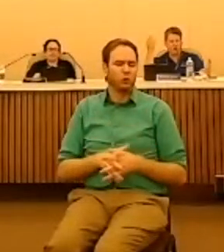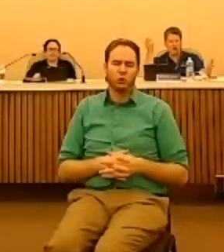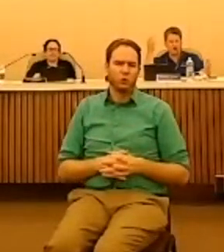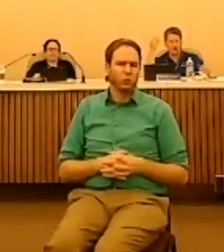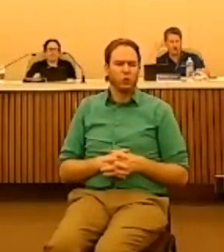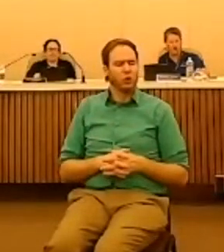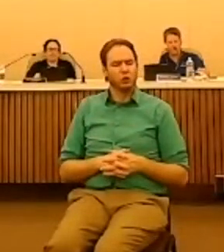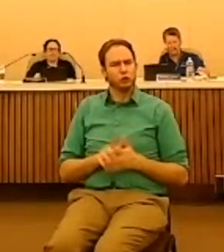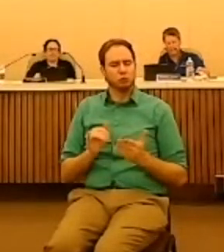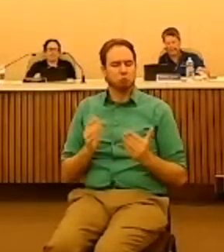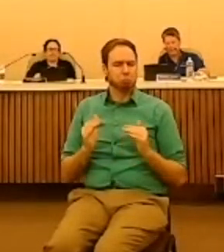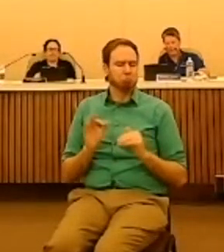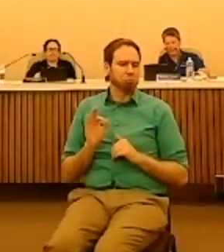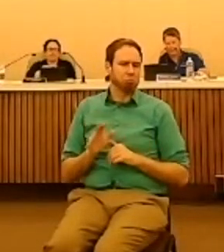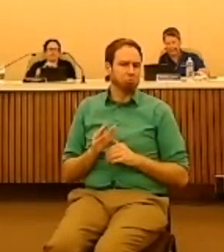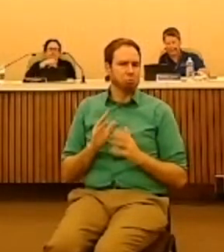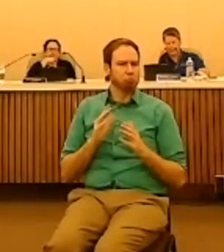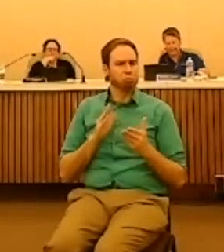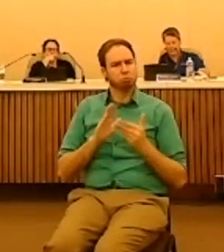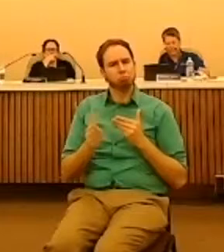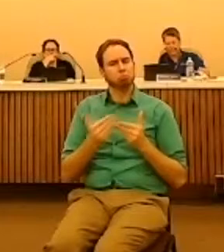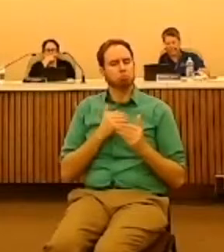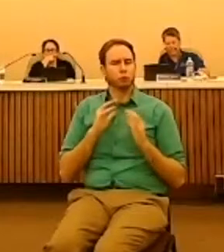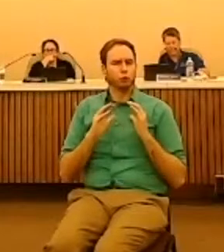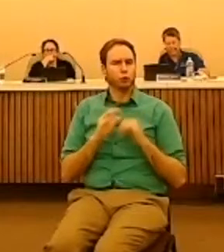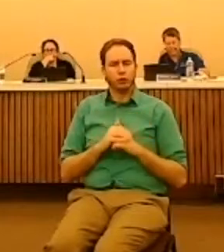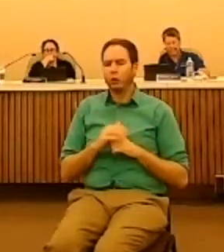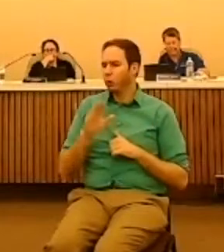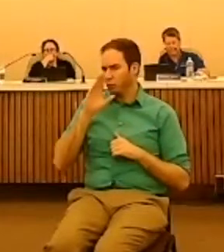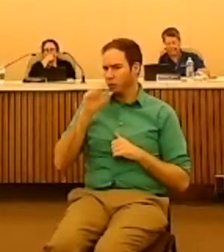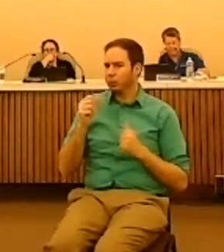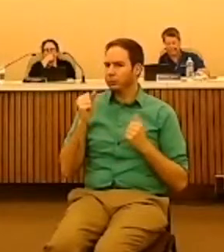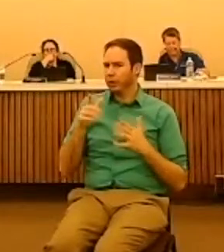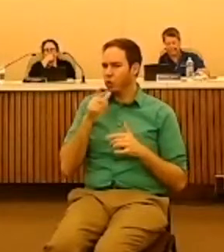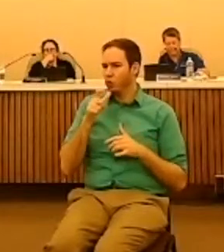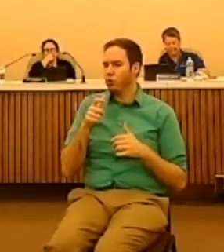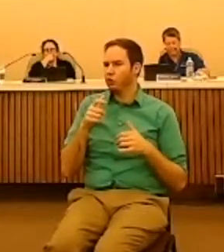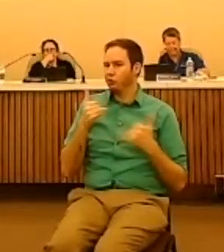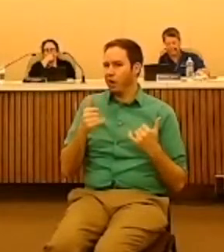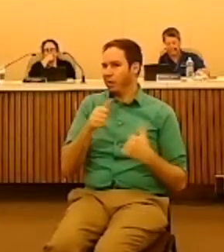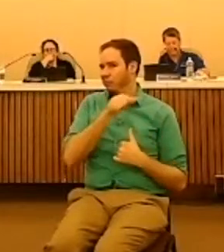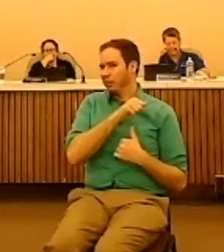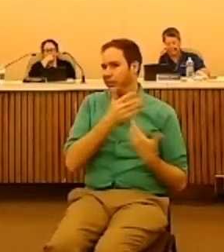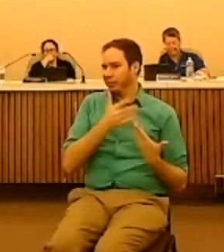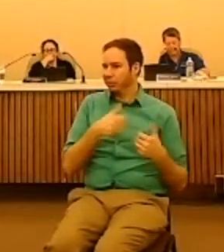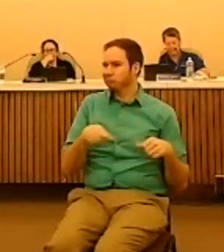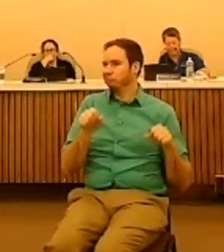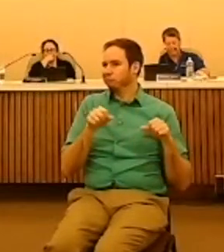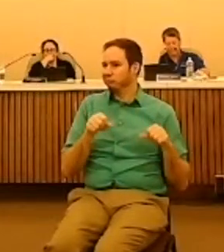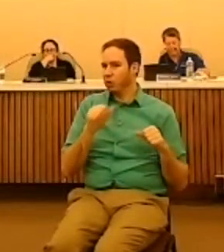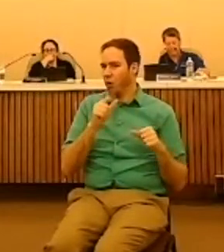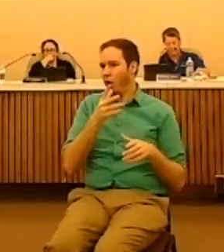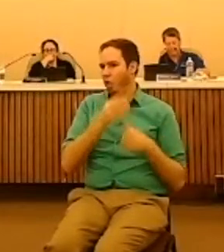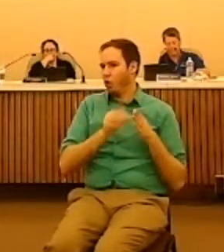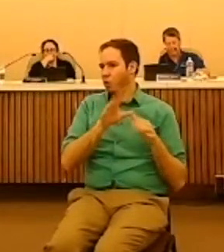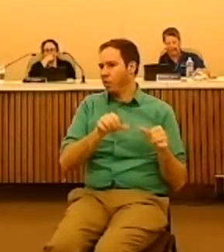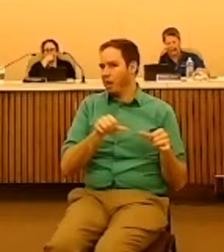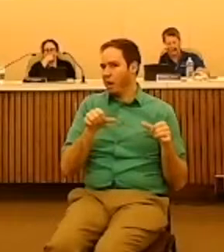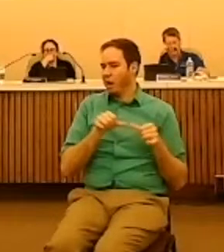of a balancing act. Well, as you know, a lot of people ride back here now, so they're all losing that, you